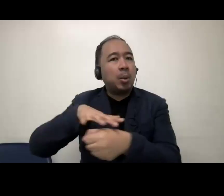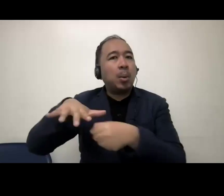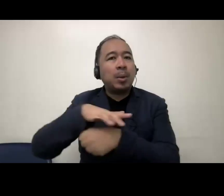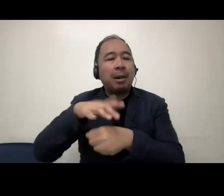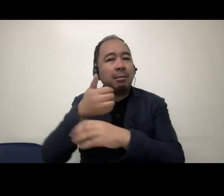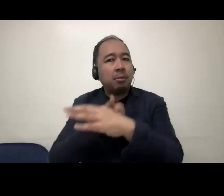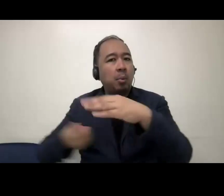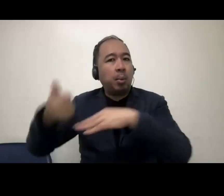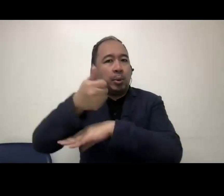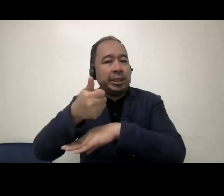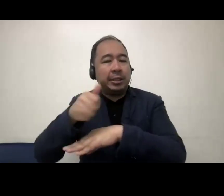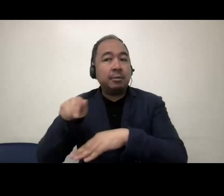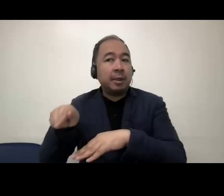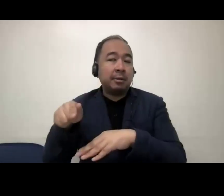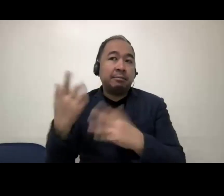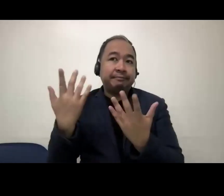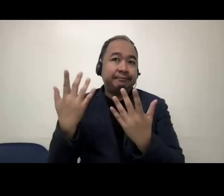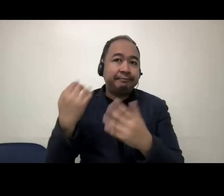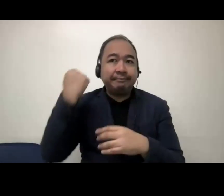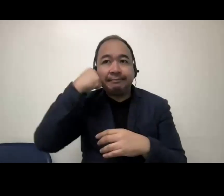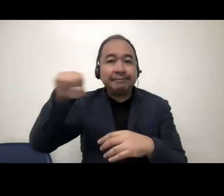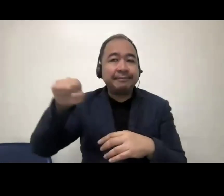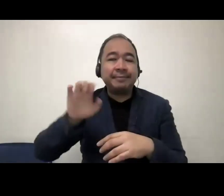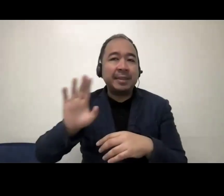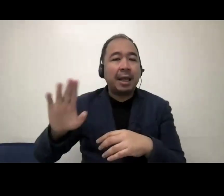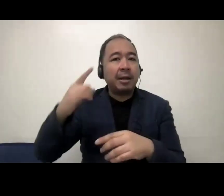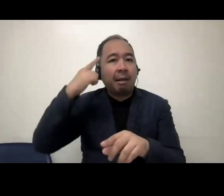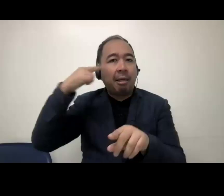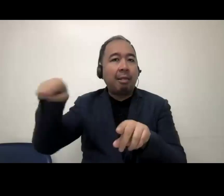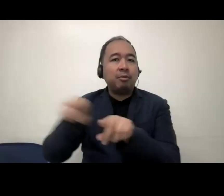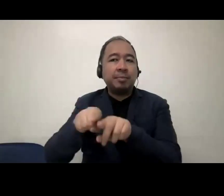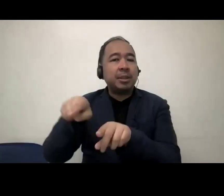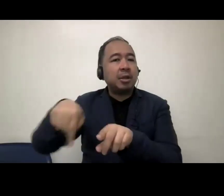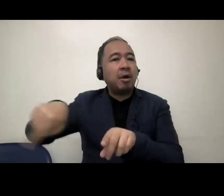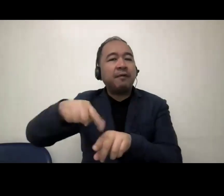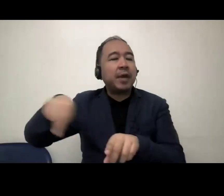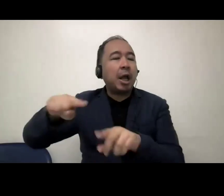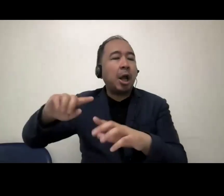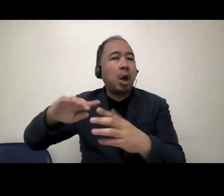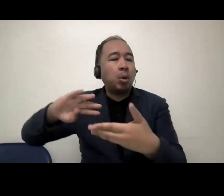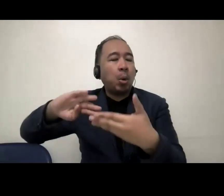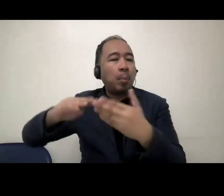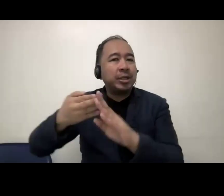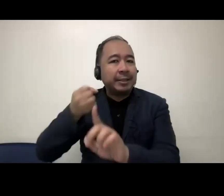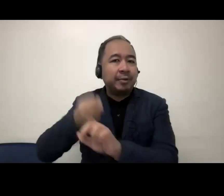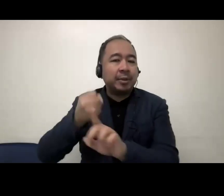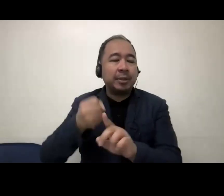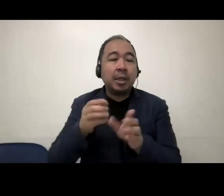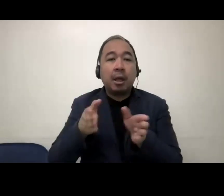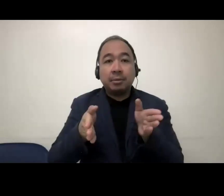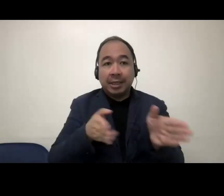a clear-cut case of violation of the free prior informed consent of the affected community. Another one is a reprisal more in terms